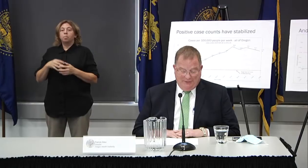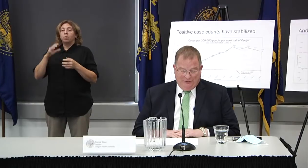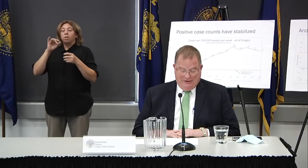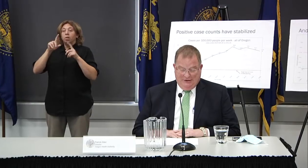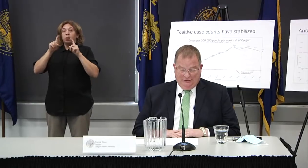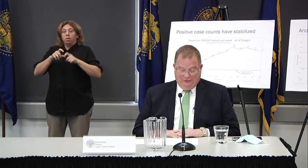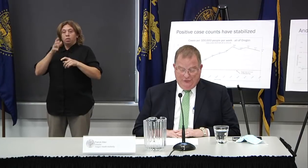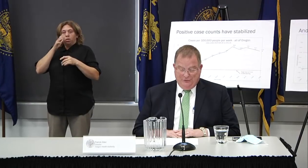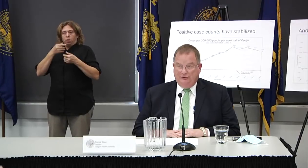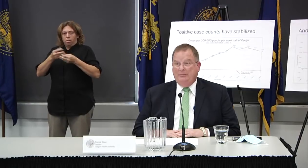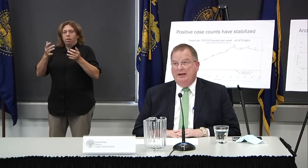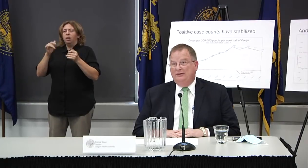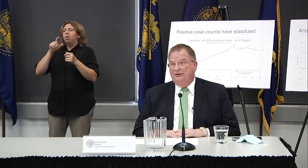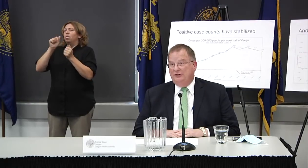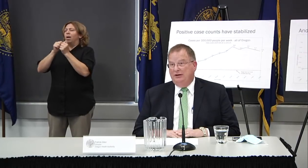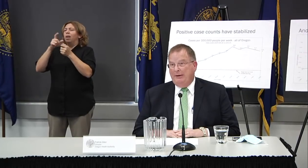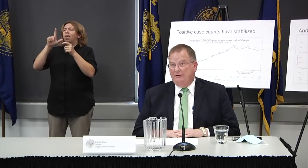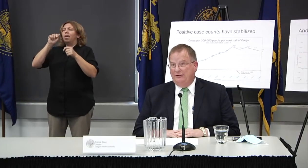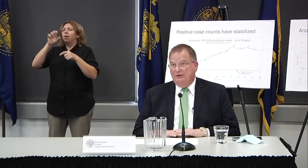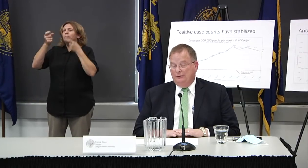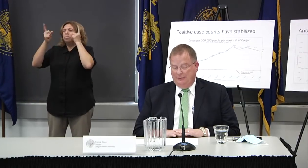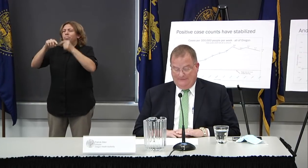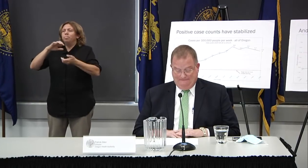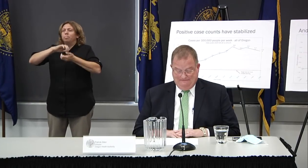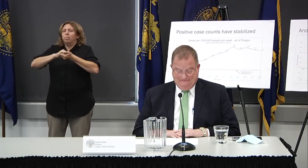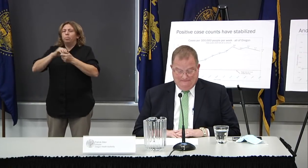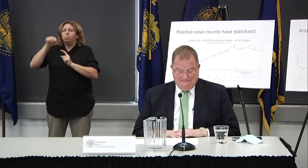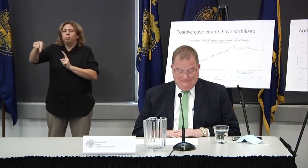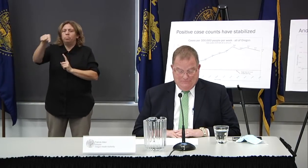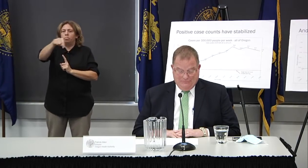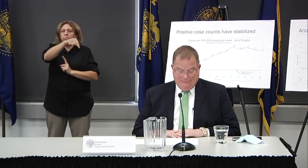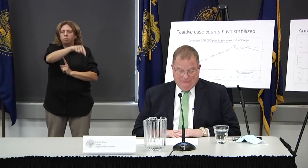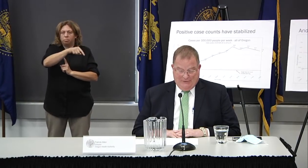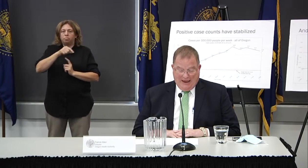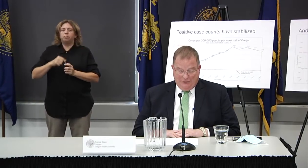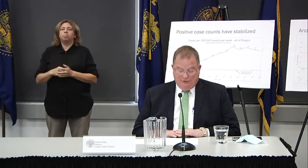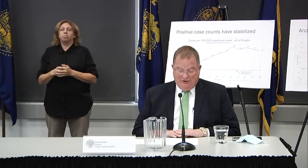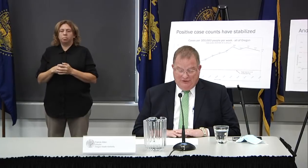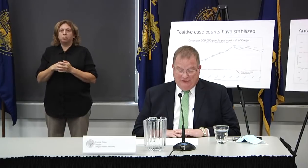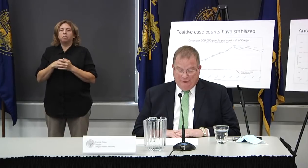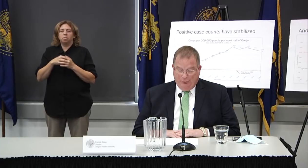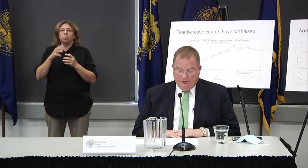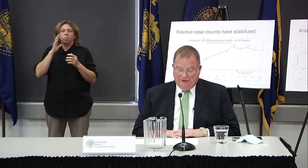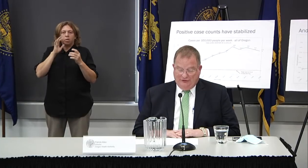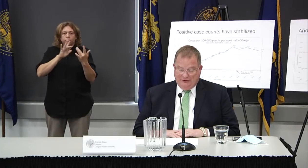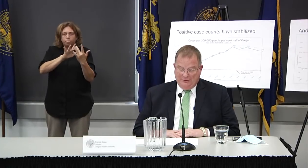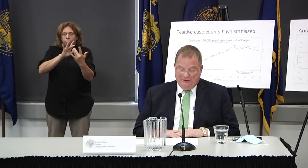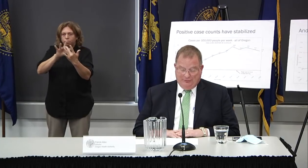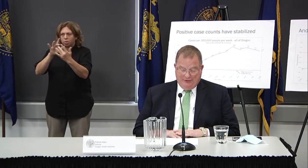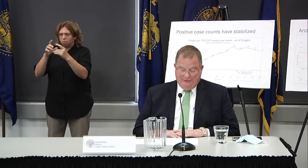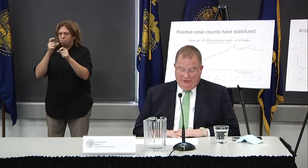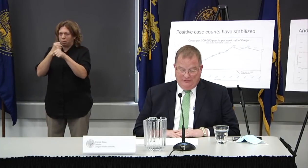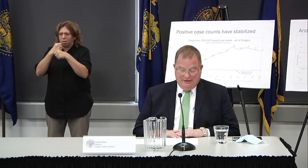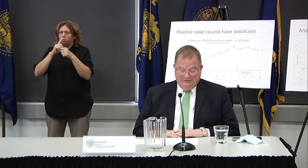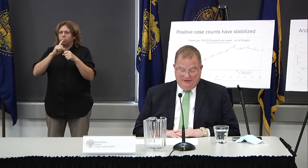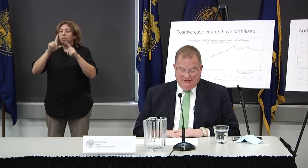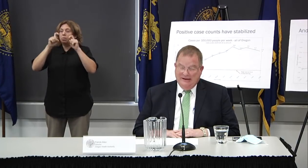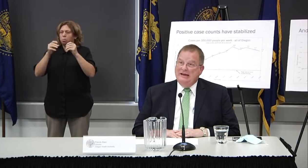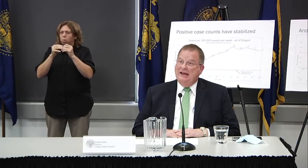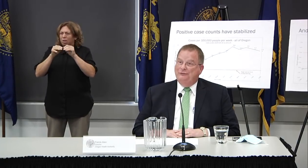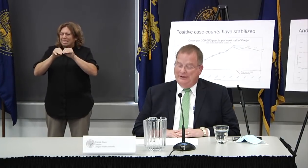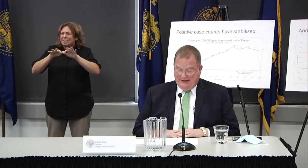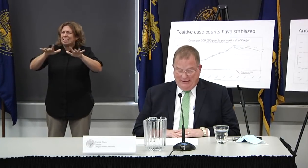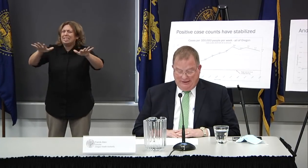qualified labs to further expand testing capacity in Oregon. Adequate testing is important to slowing the spread of